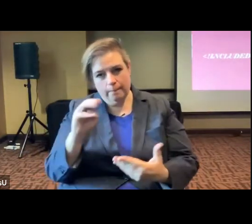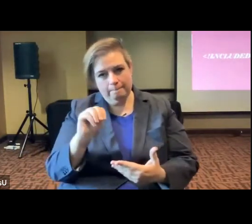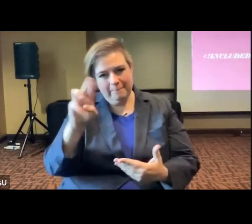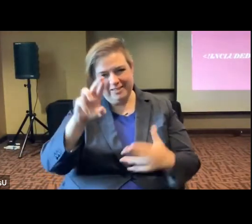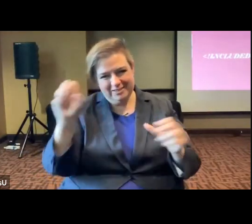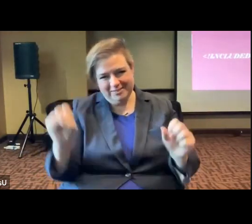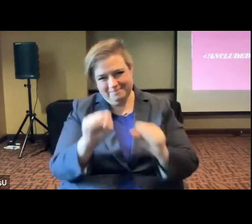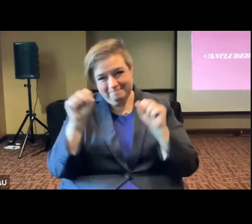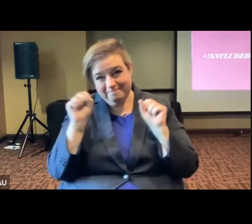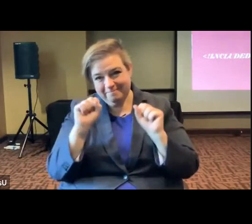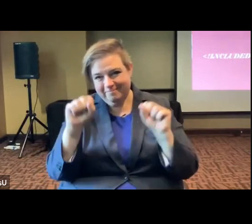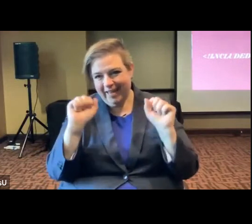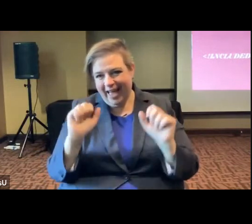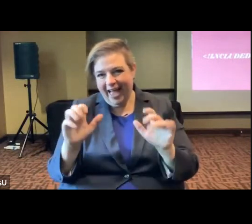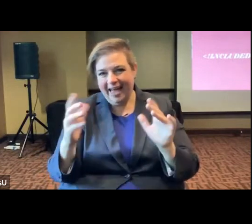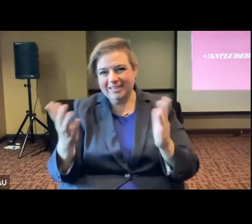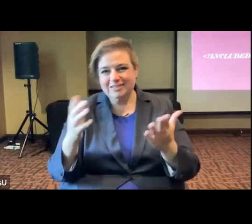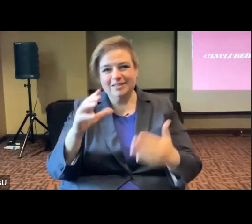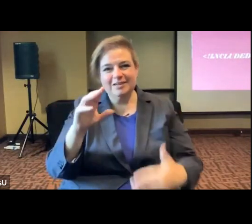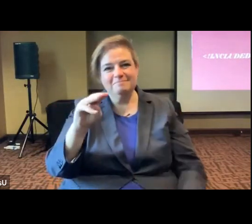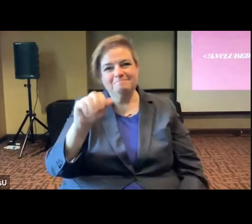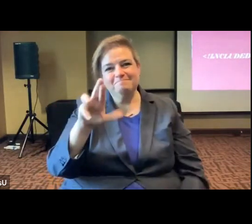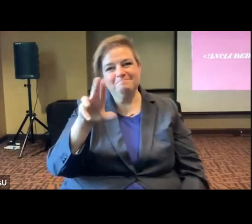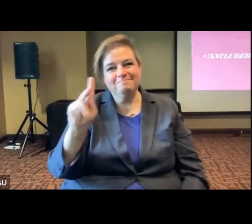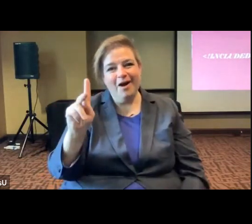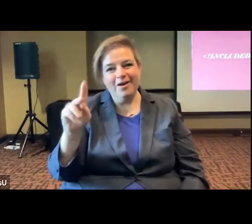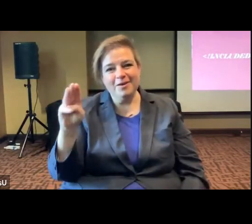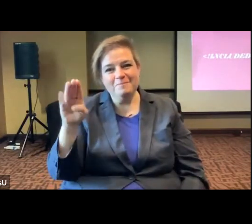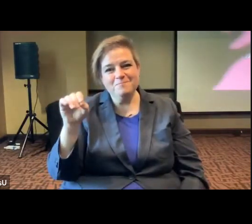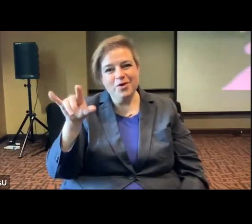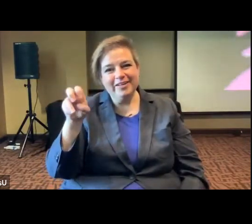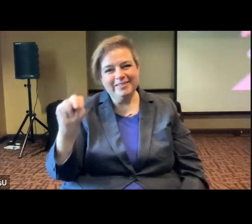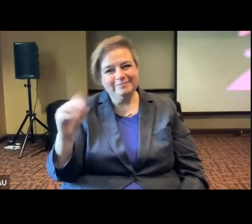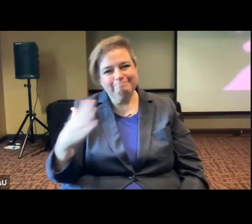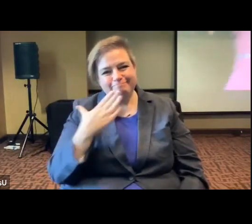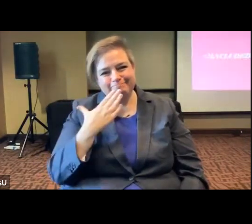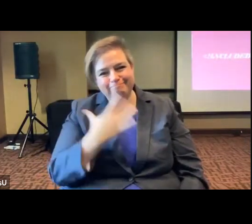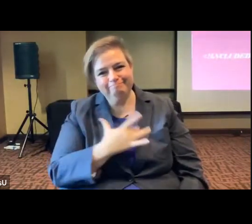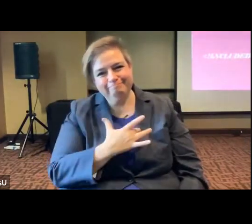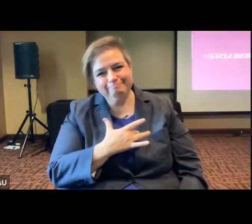Mr. Magic, Mark Boyden. He's been keeping the tech going.